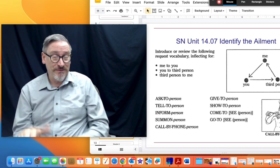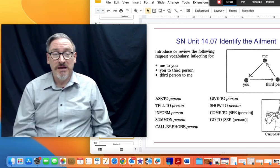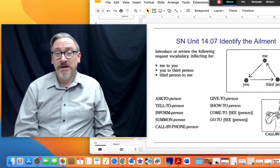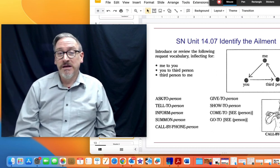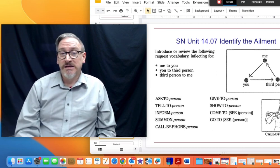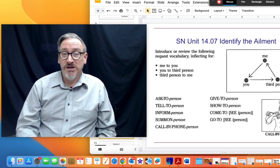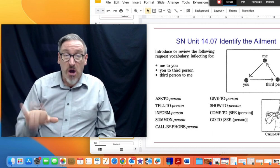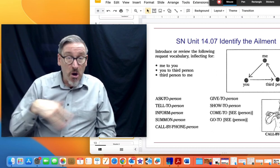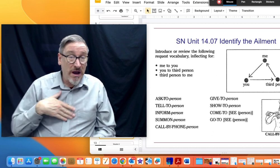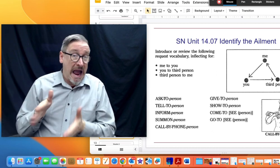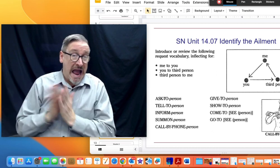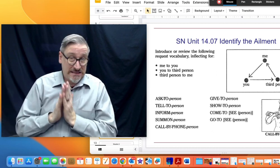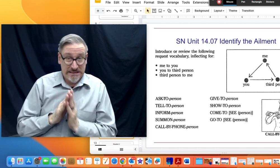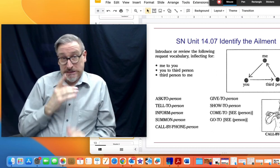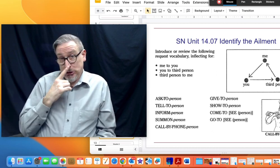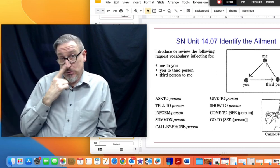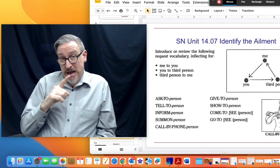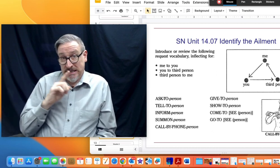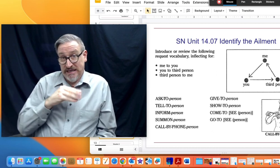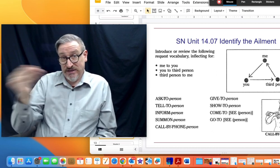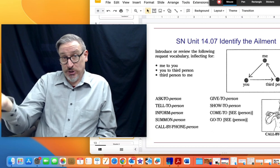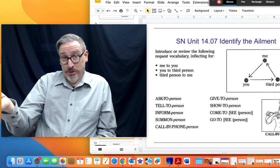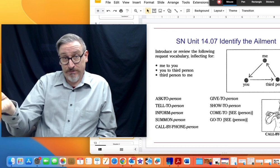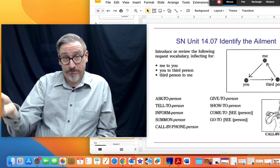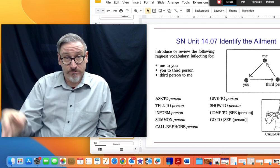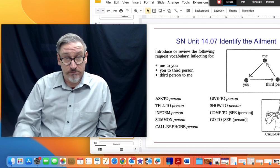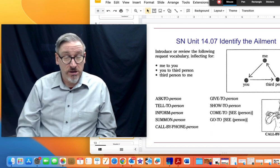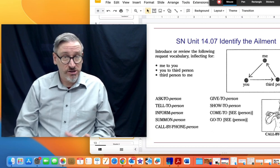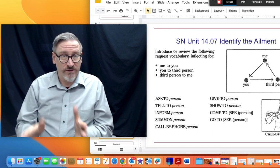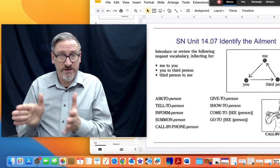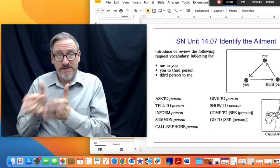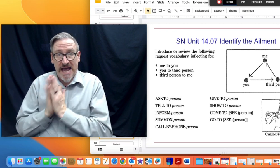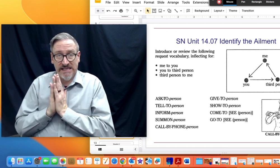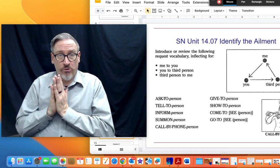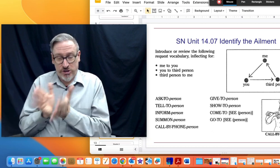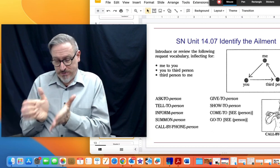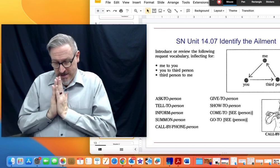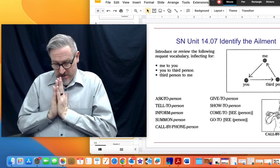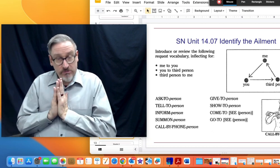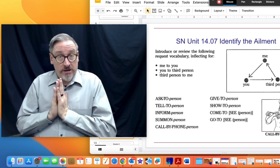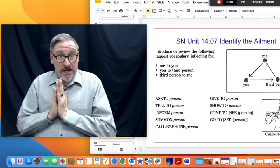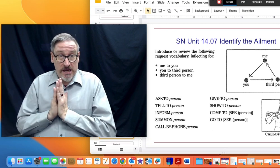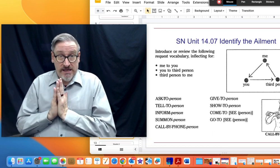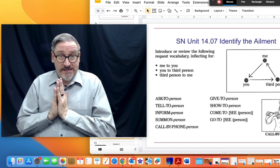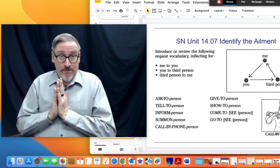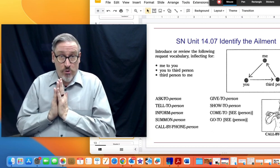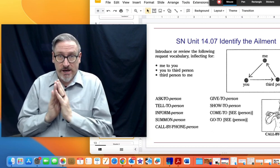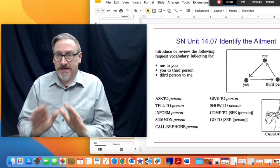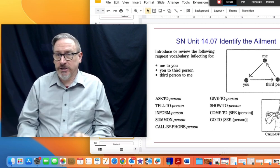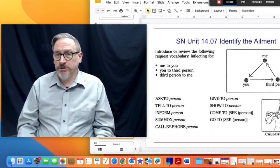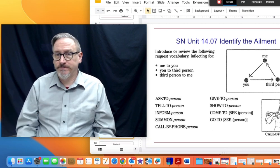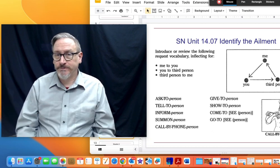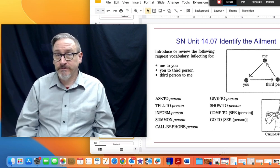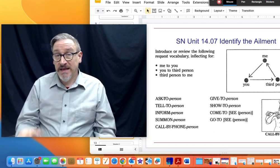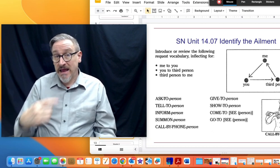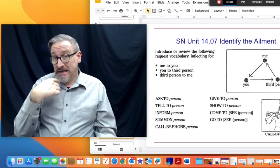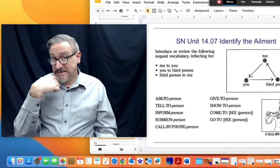Right? So, do you mind give it to him? So oftentimes ask will just be in this same